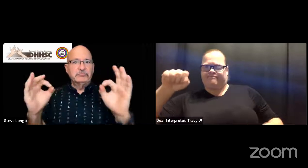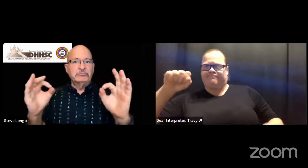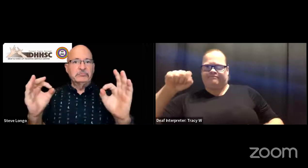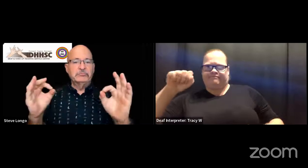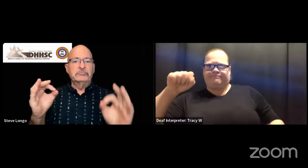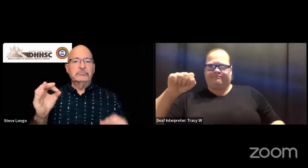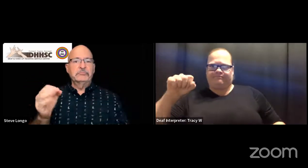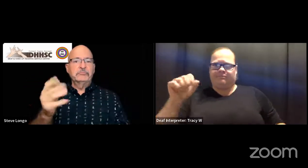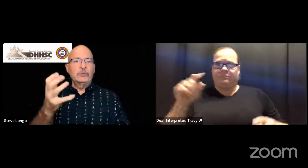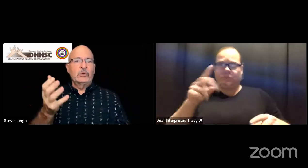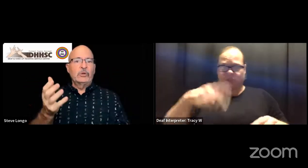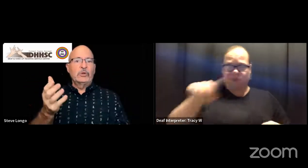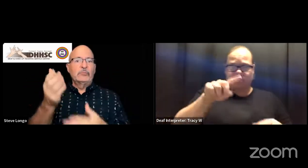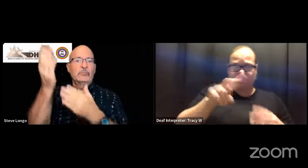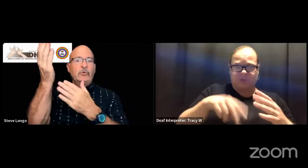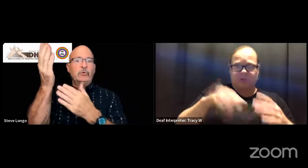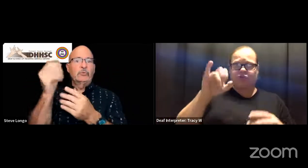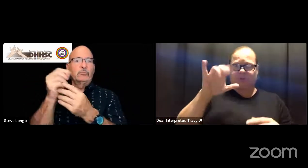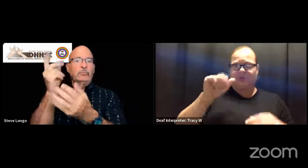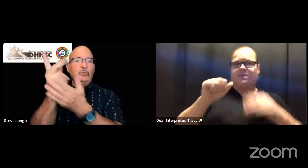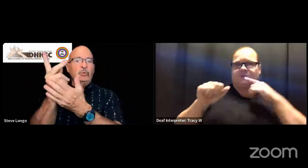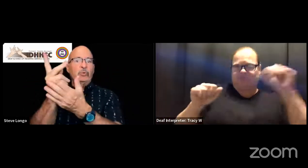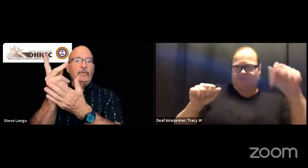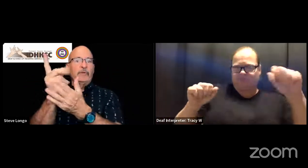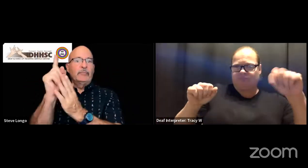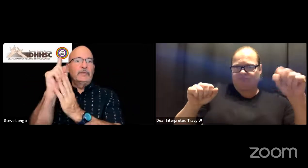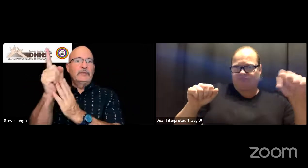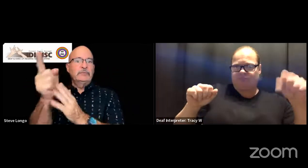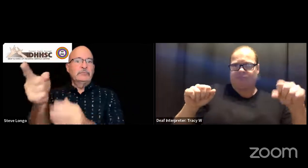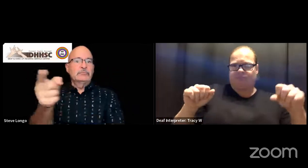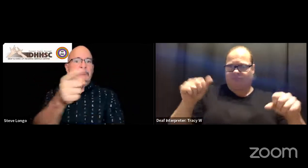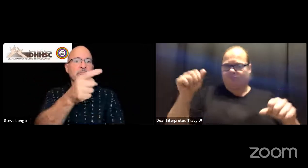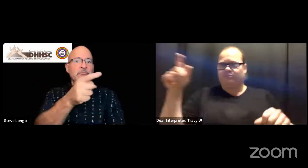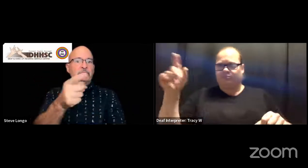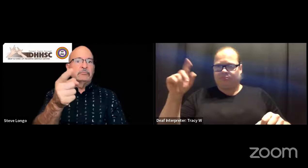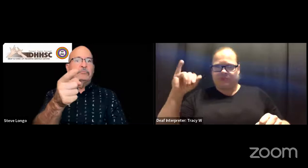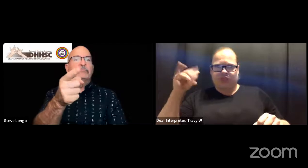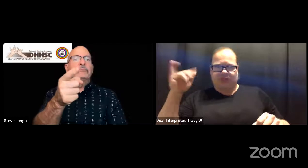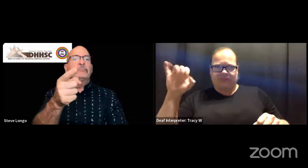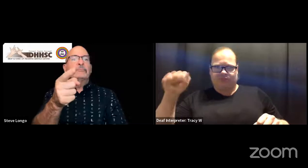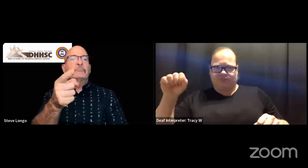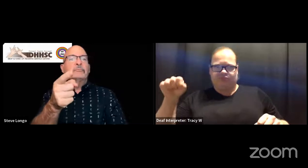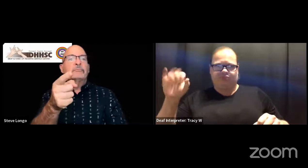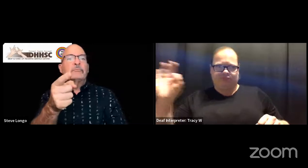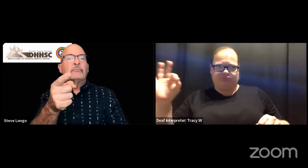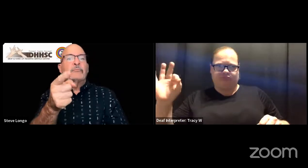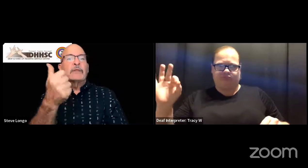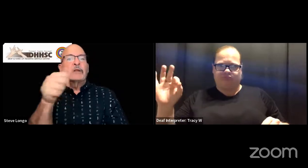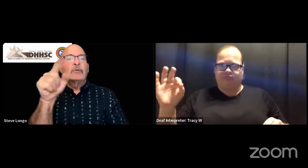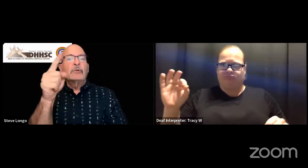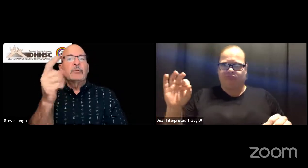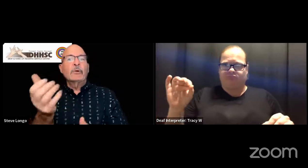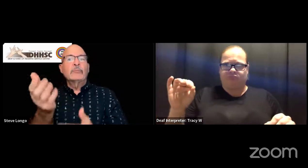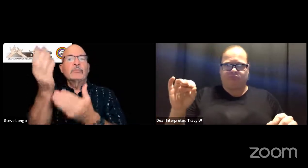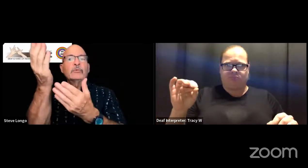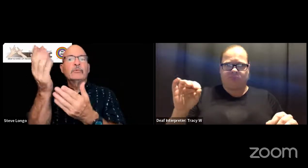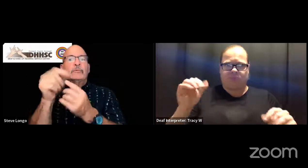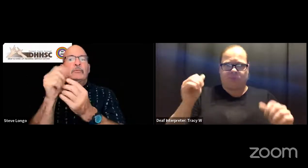Did you read them? Yes. May I have a motion to approve the minutes?